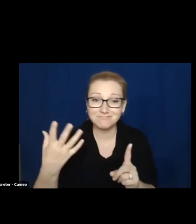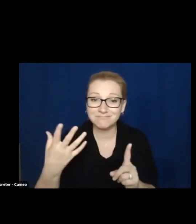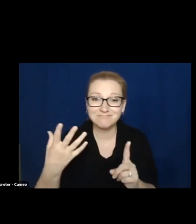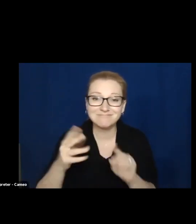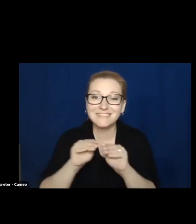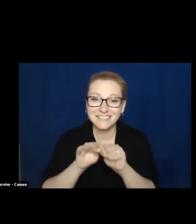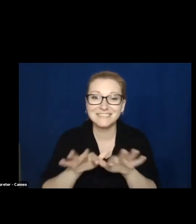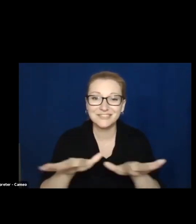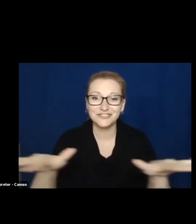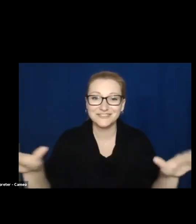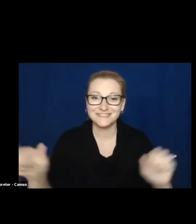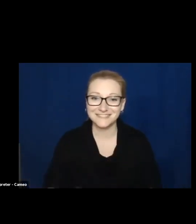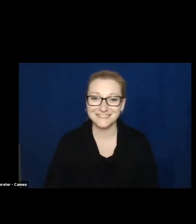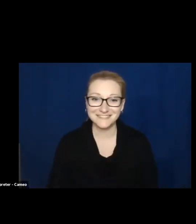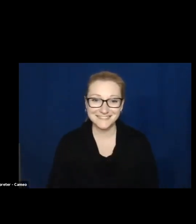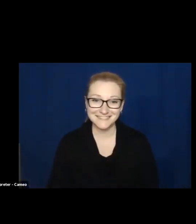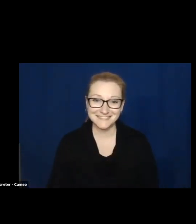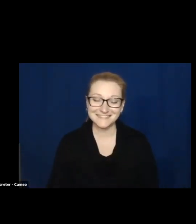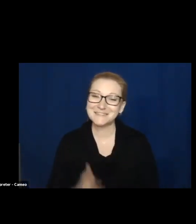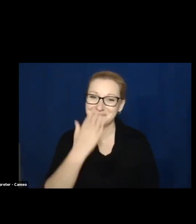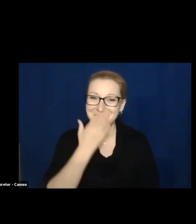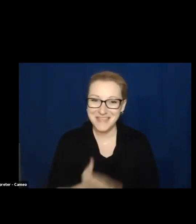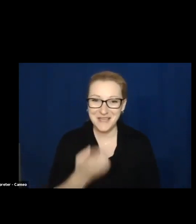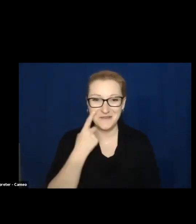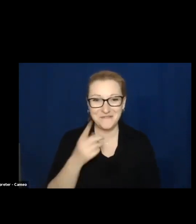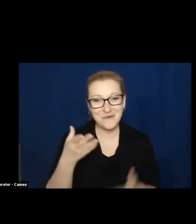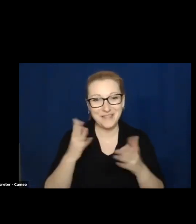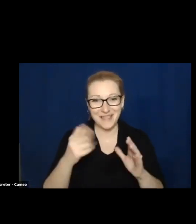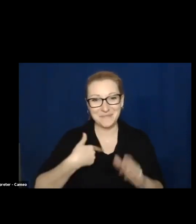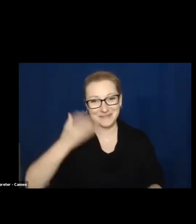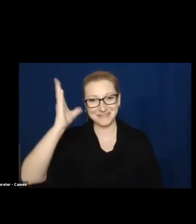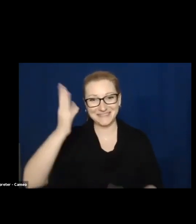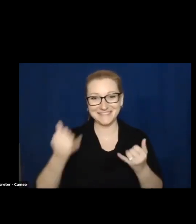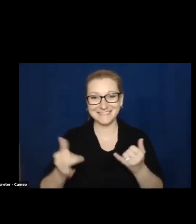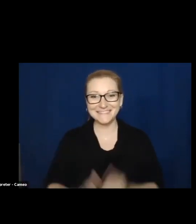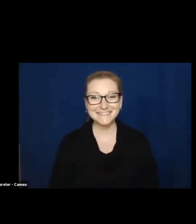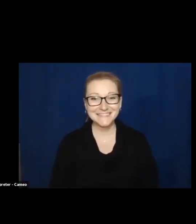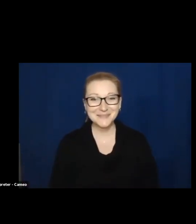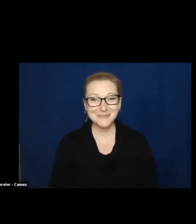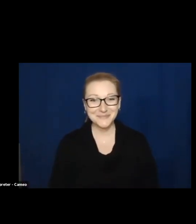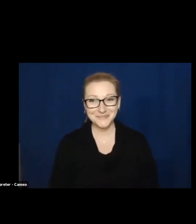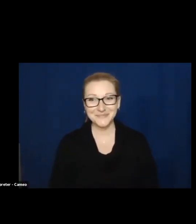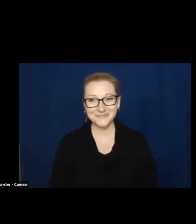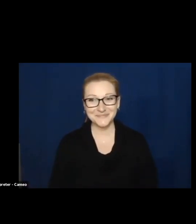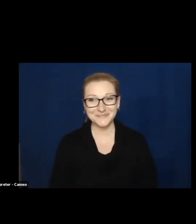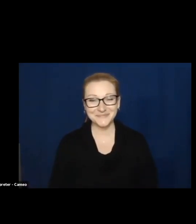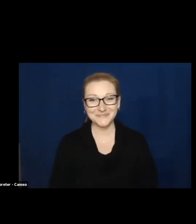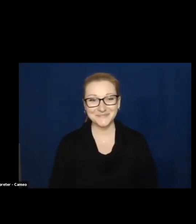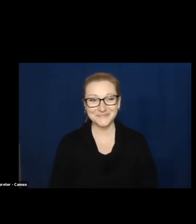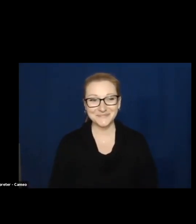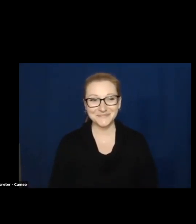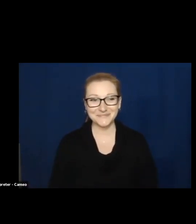contagious. Thank you for letting me be here with you today.